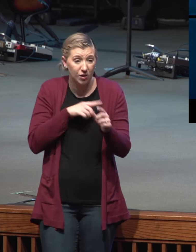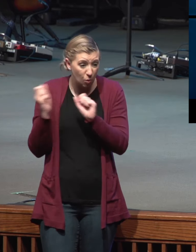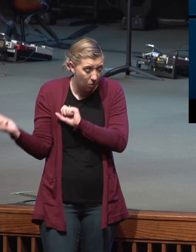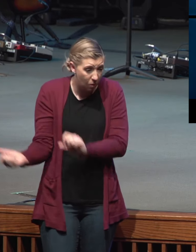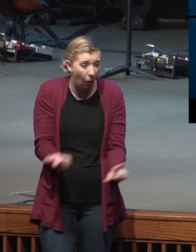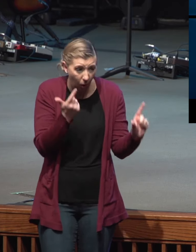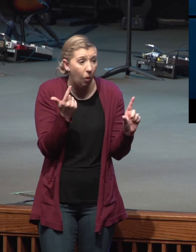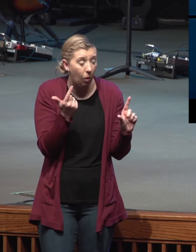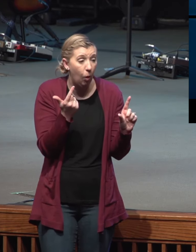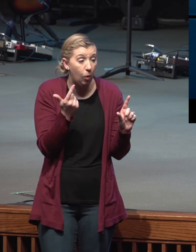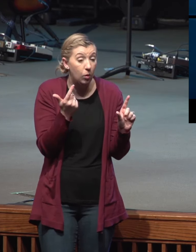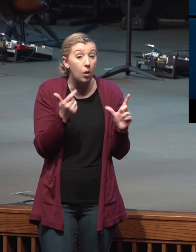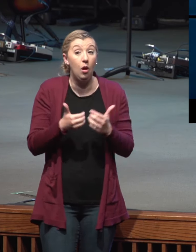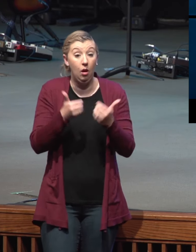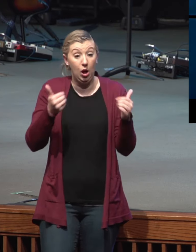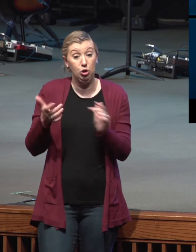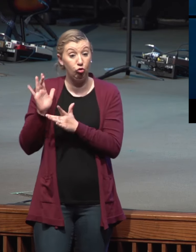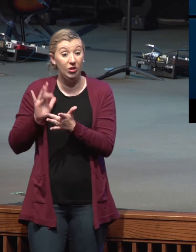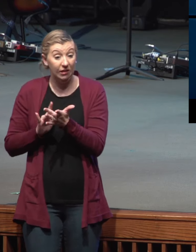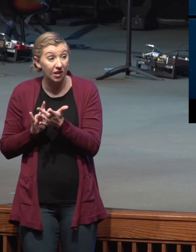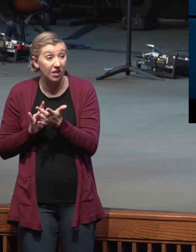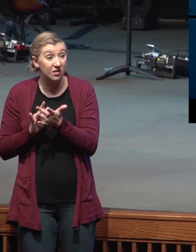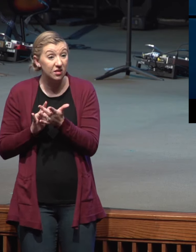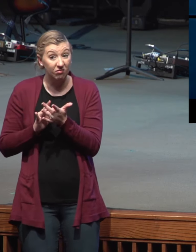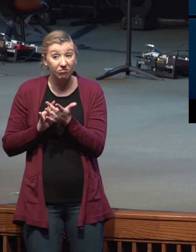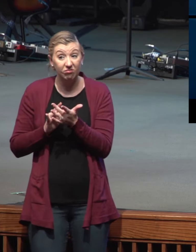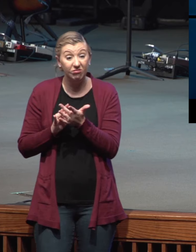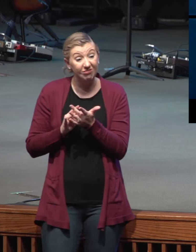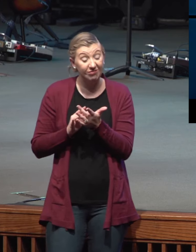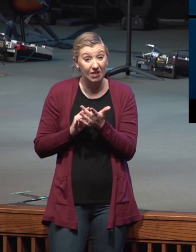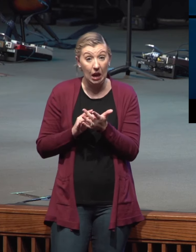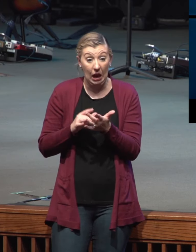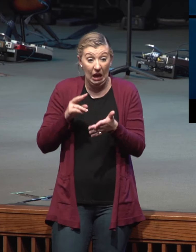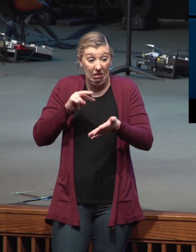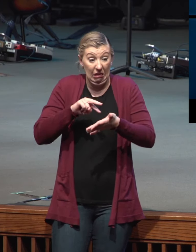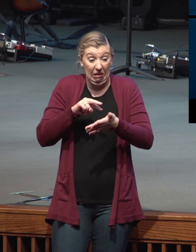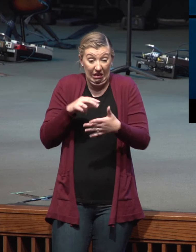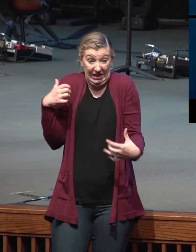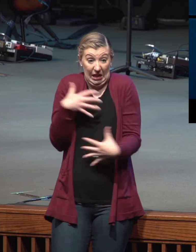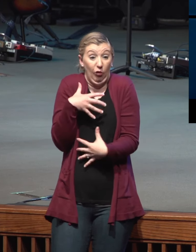and apart from Jesus, it is terrifying.